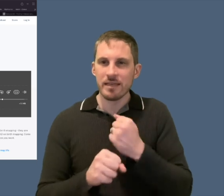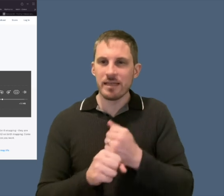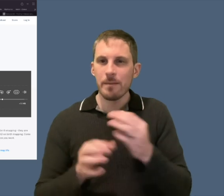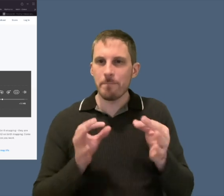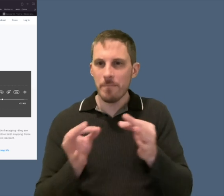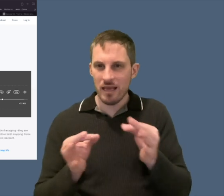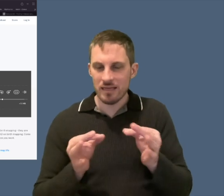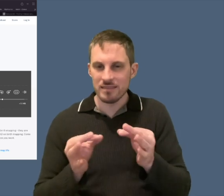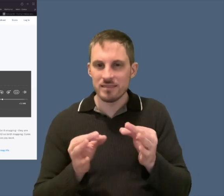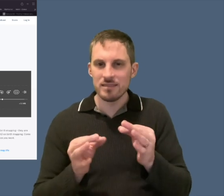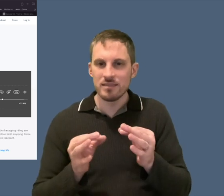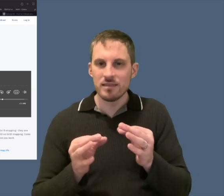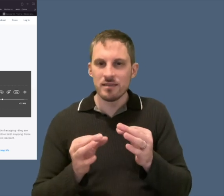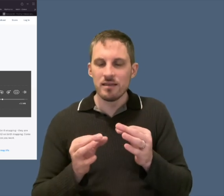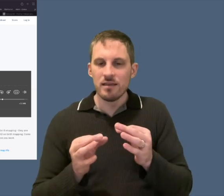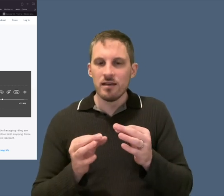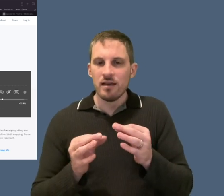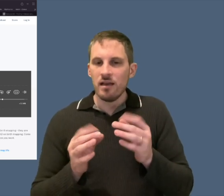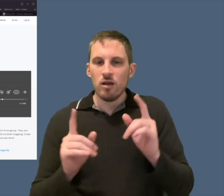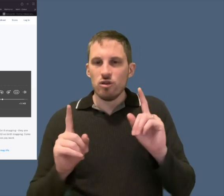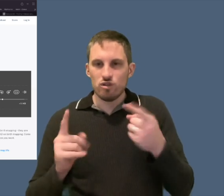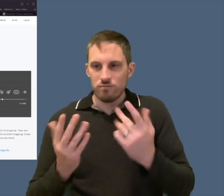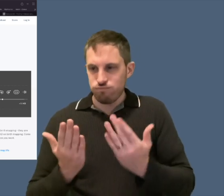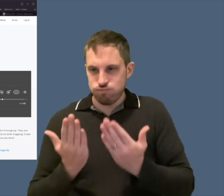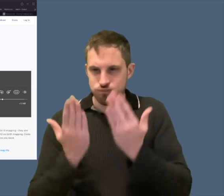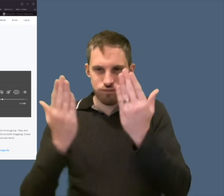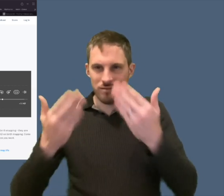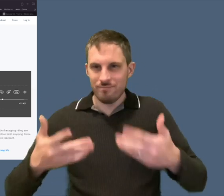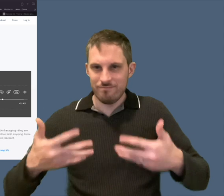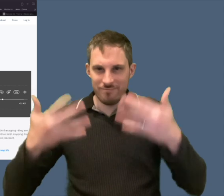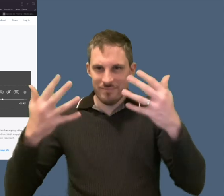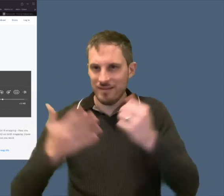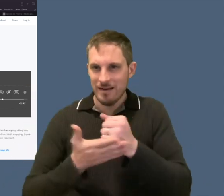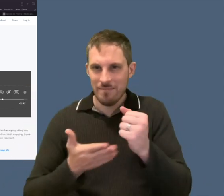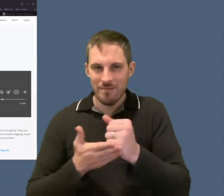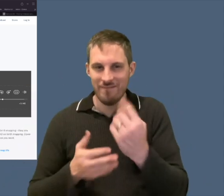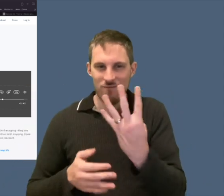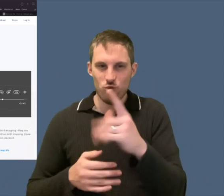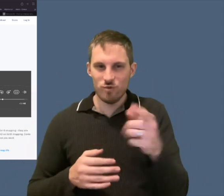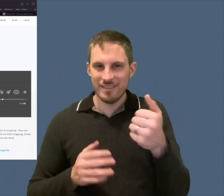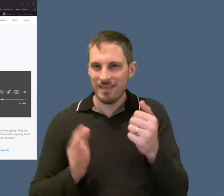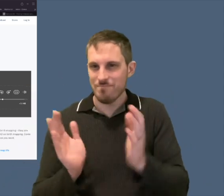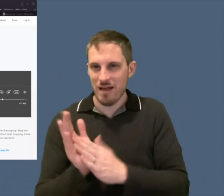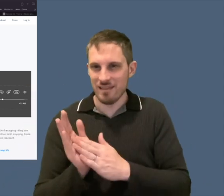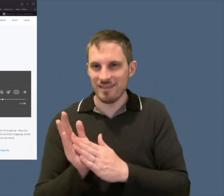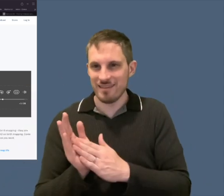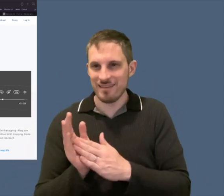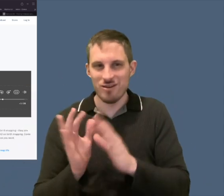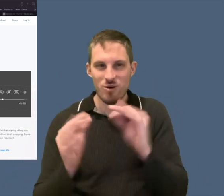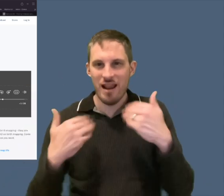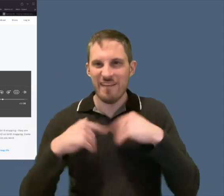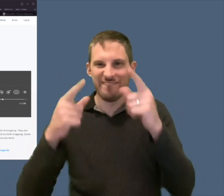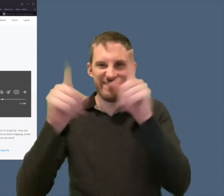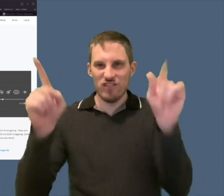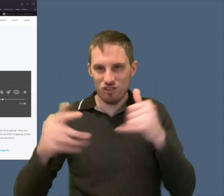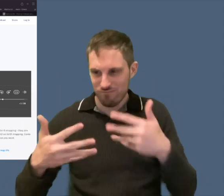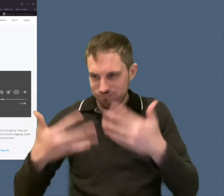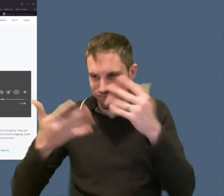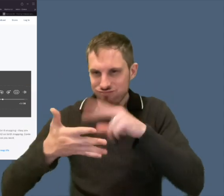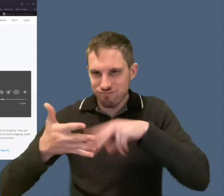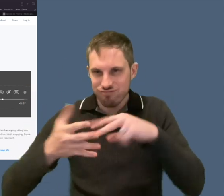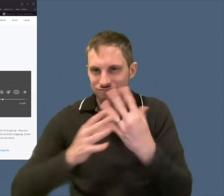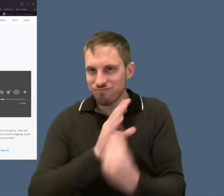dig myself a big burrow and not come out of it for 4 to 6 months while I live and breathe the data.